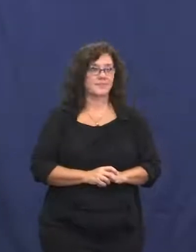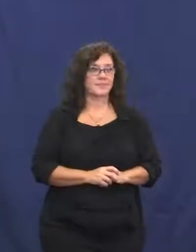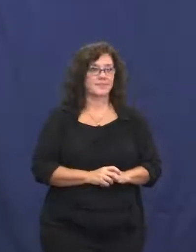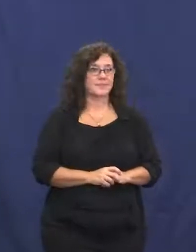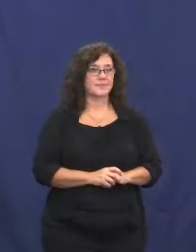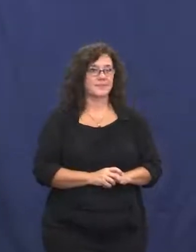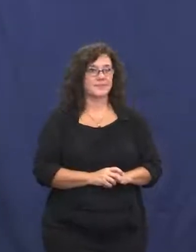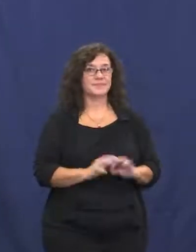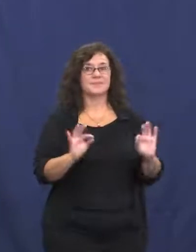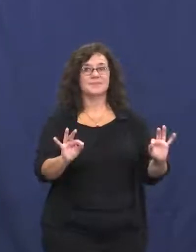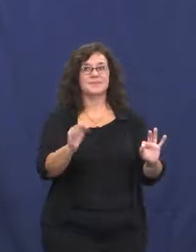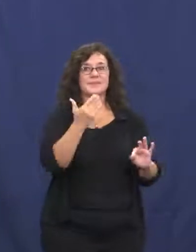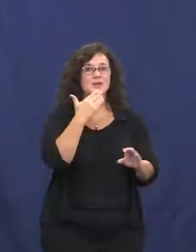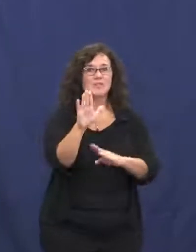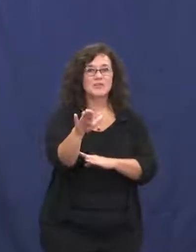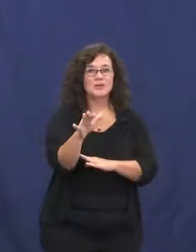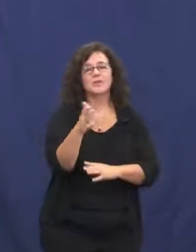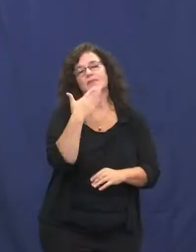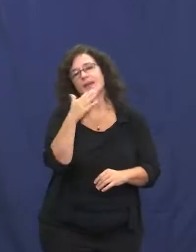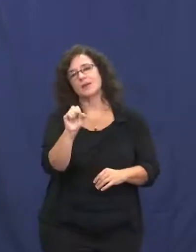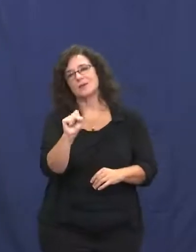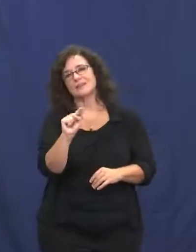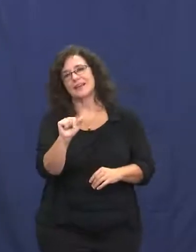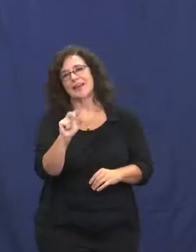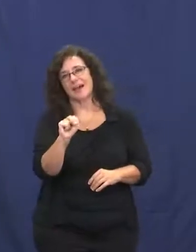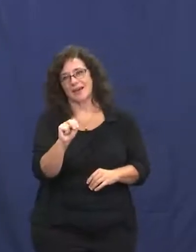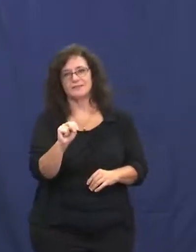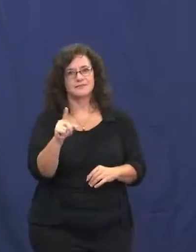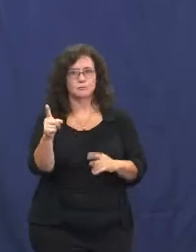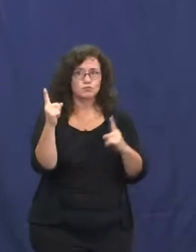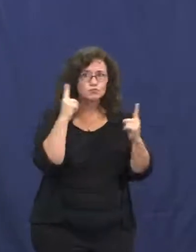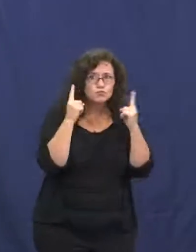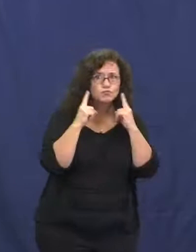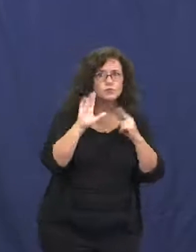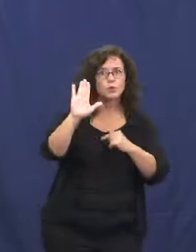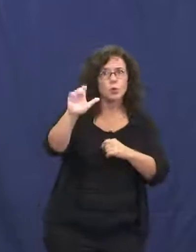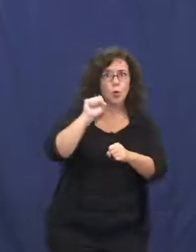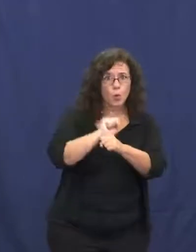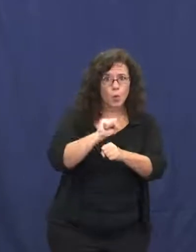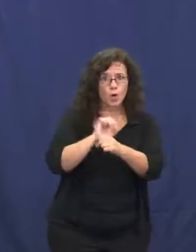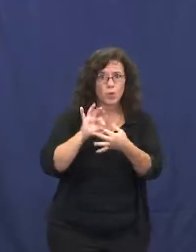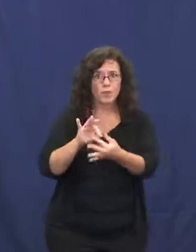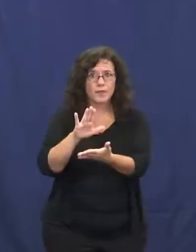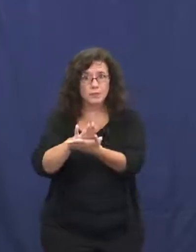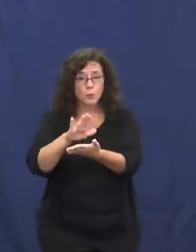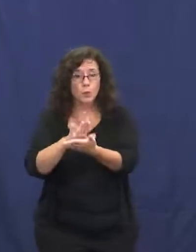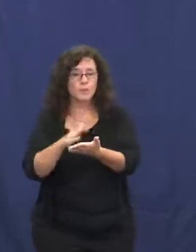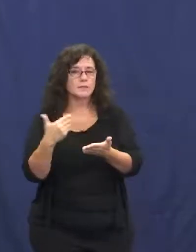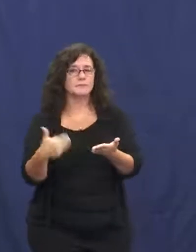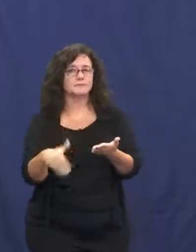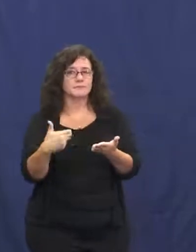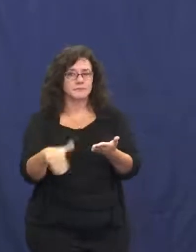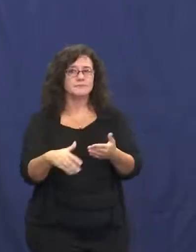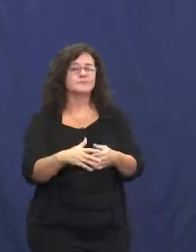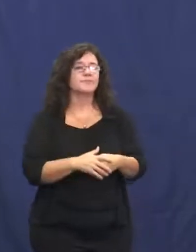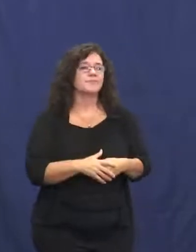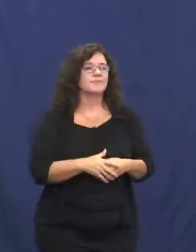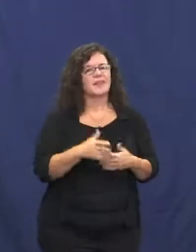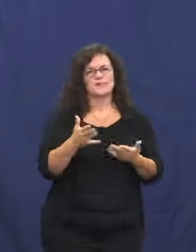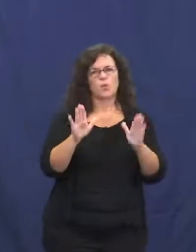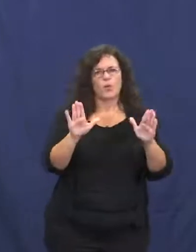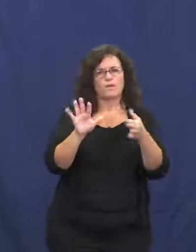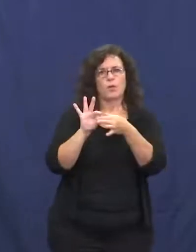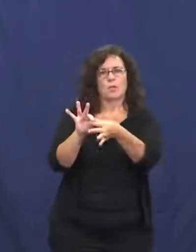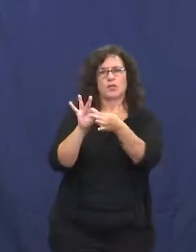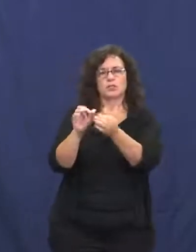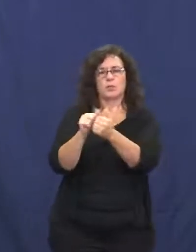Well, good afternoon. Thank you so much, Dan. It's great to hear the work that's going on with the schools and the wonderful partnership you do have with public health. And I can tell you they